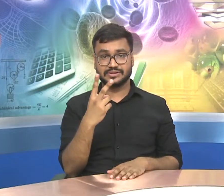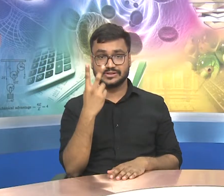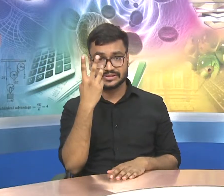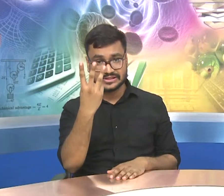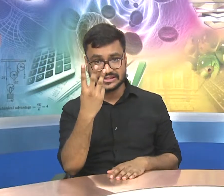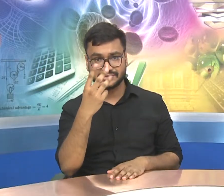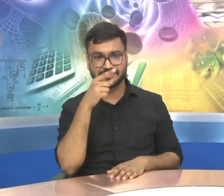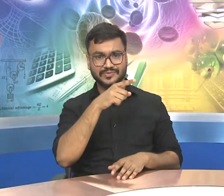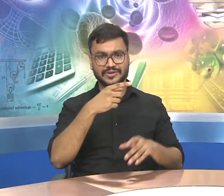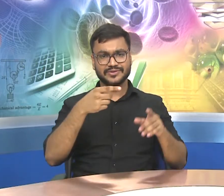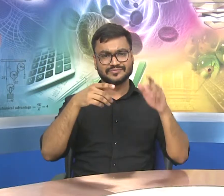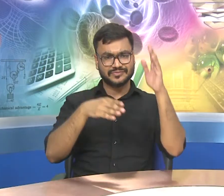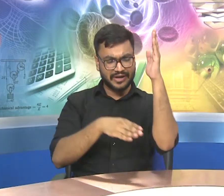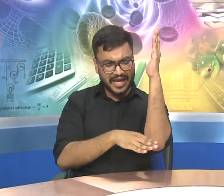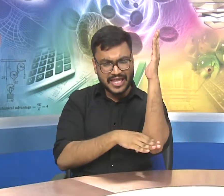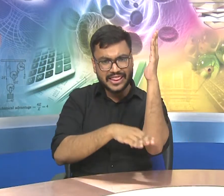Five point 3.3